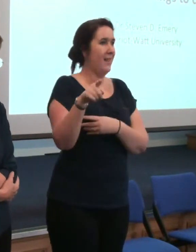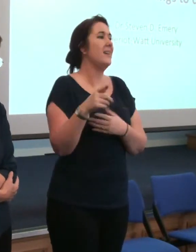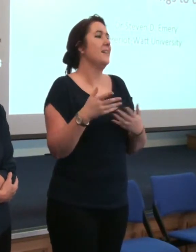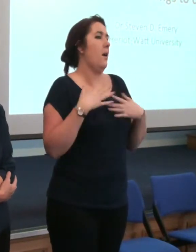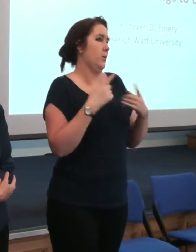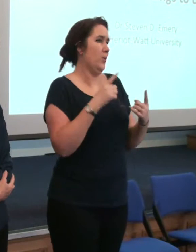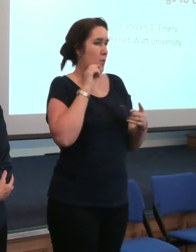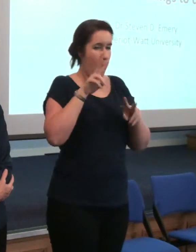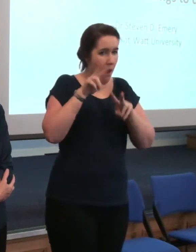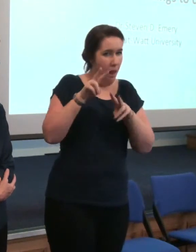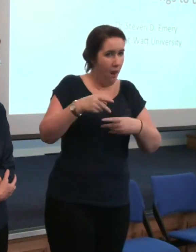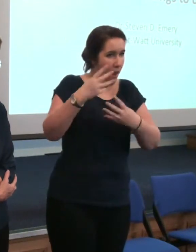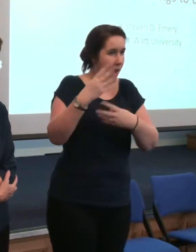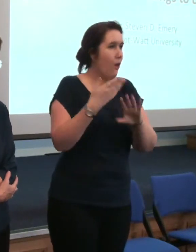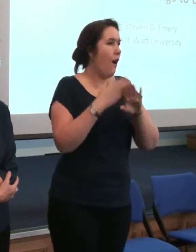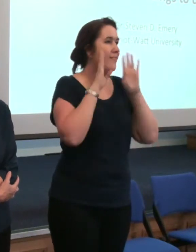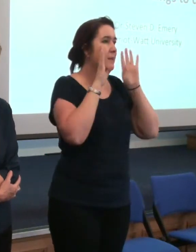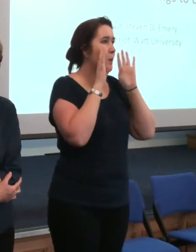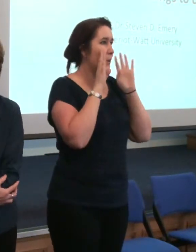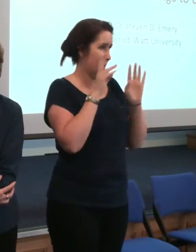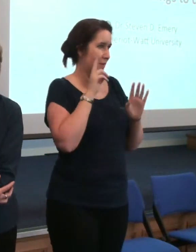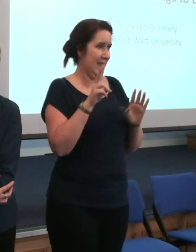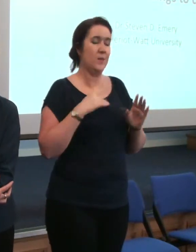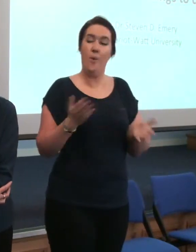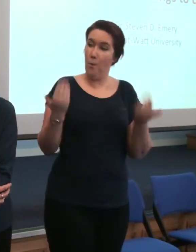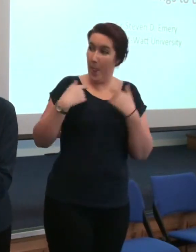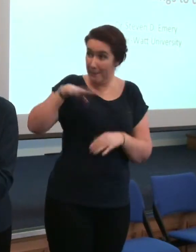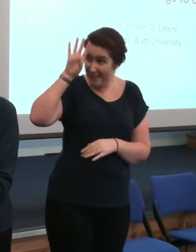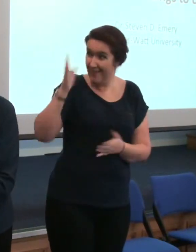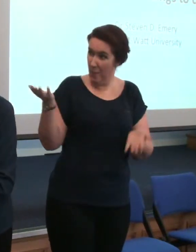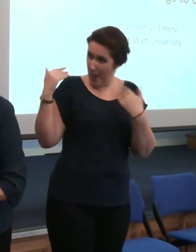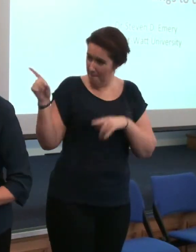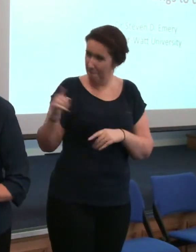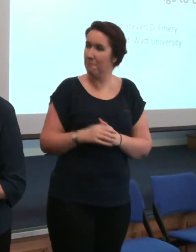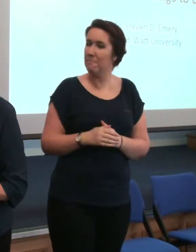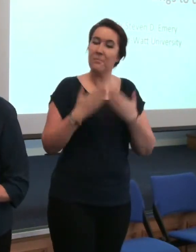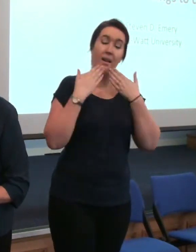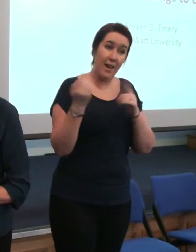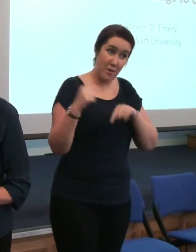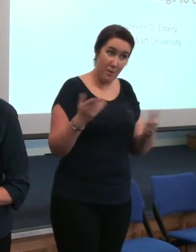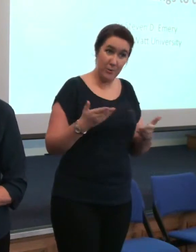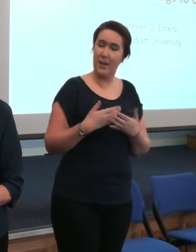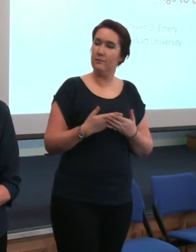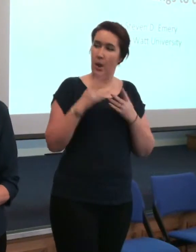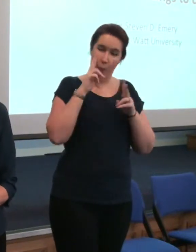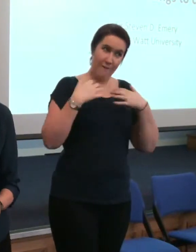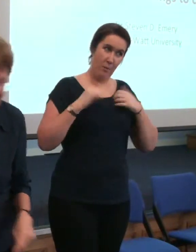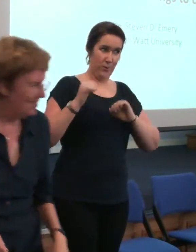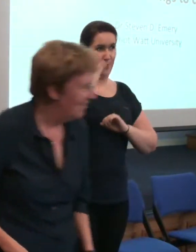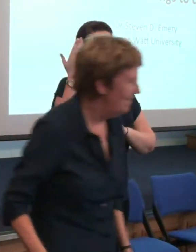we're monitoring it. Okay, so welcome very much to Steve. Thanks very much for coming. We look forward to your talk.